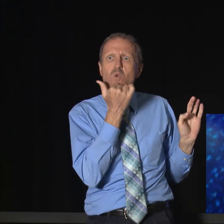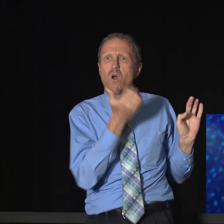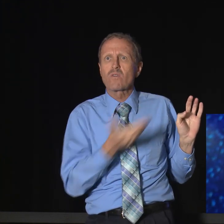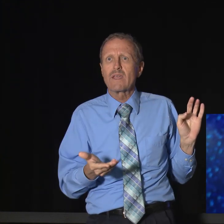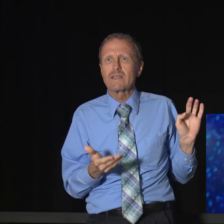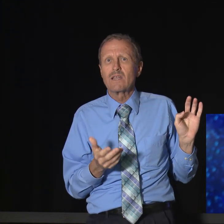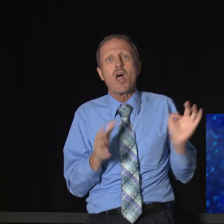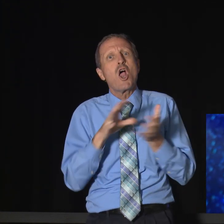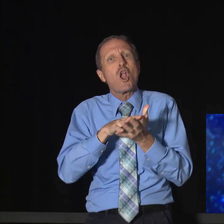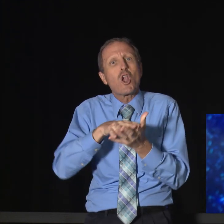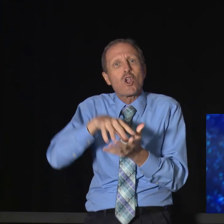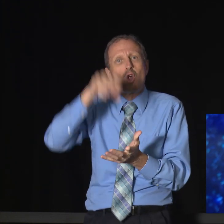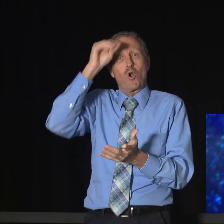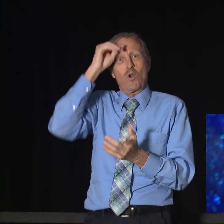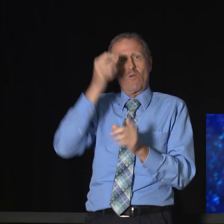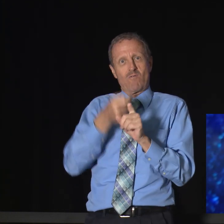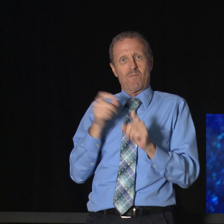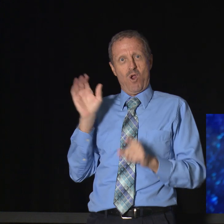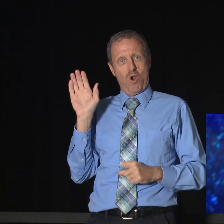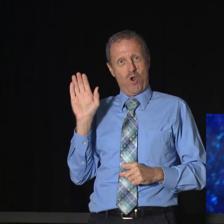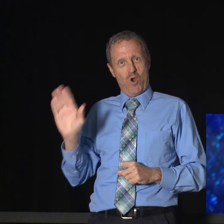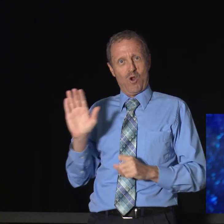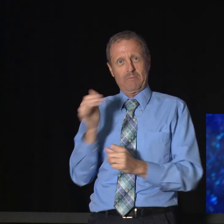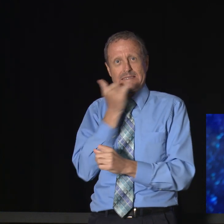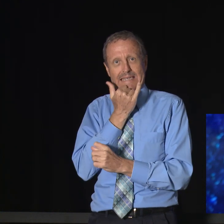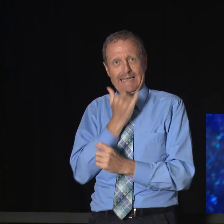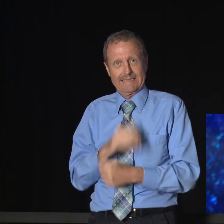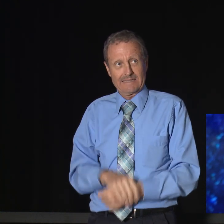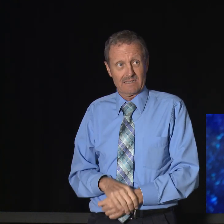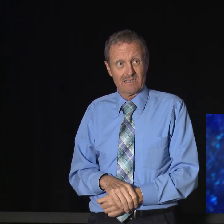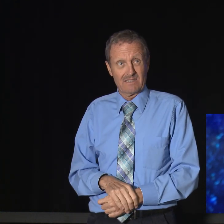Learn from her mistake.